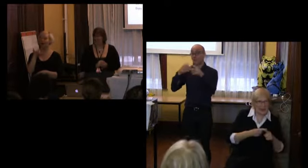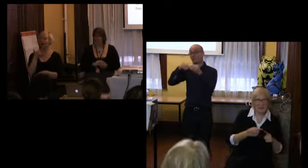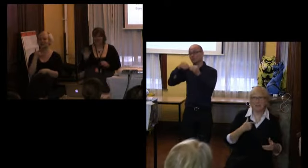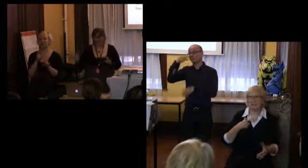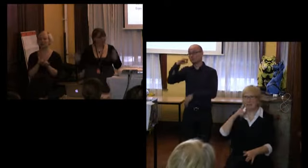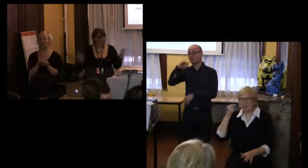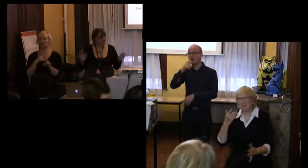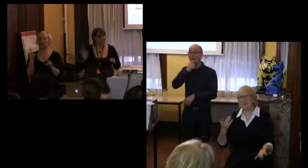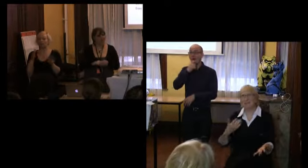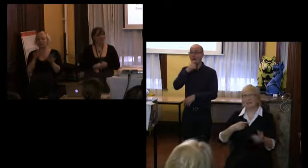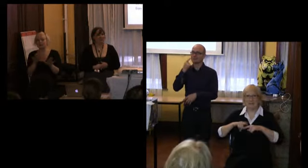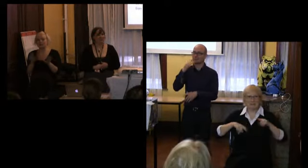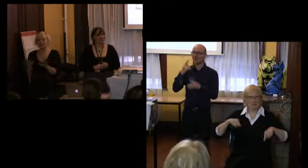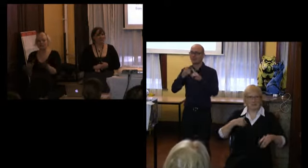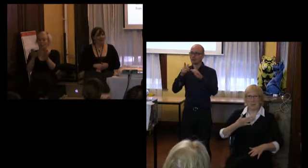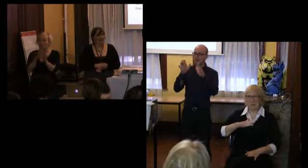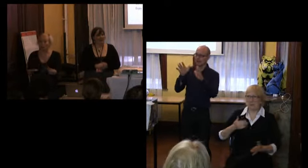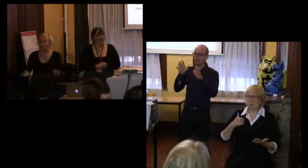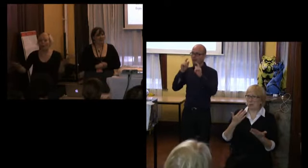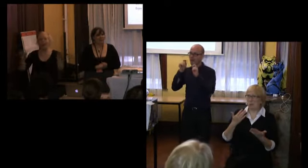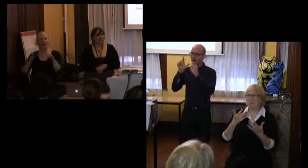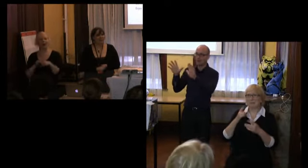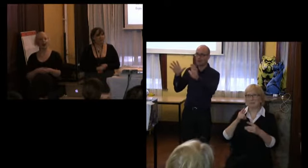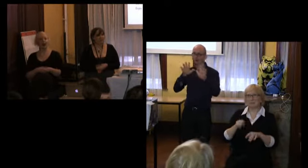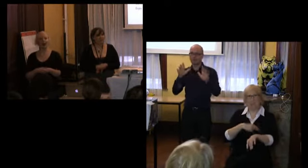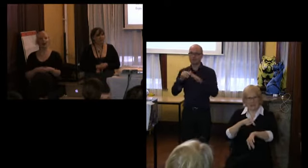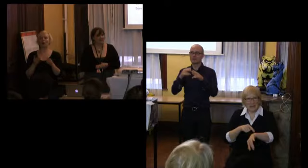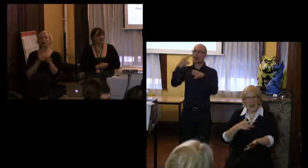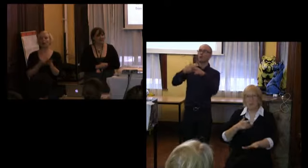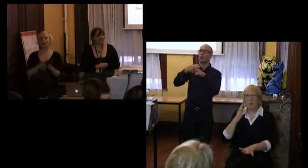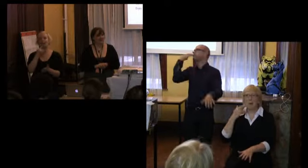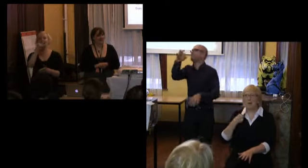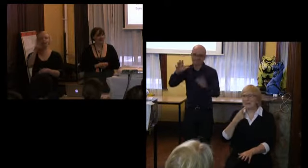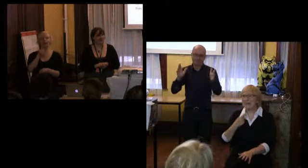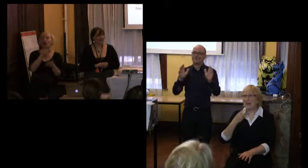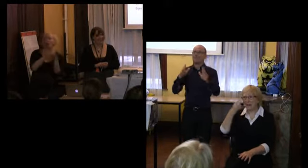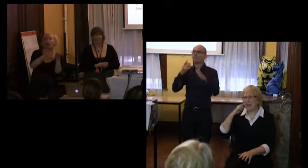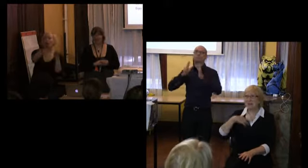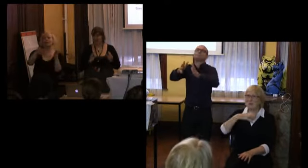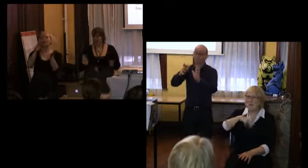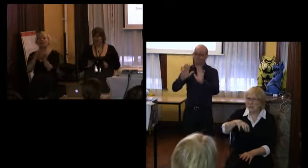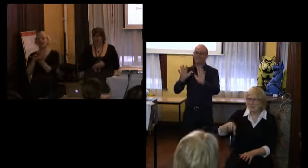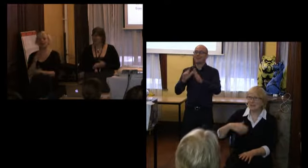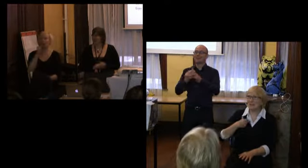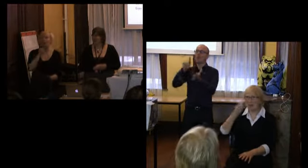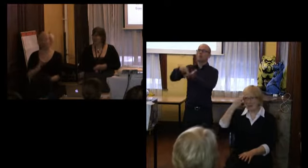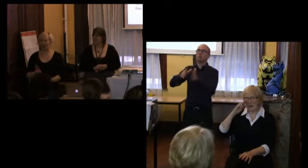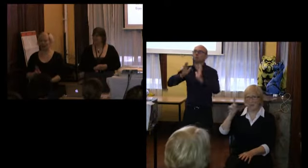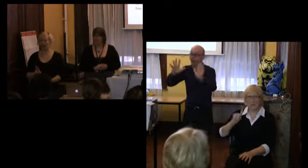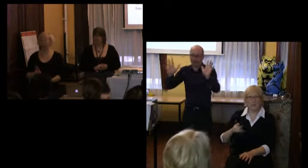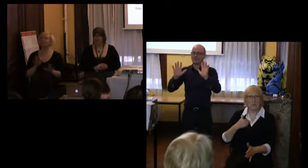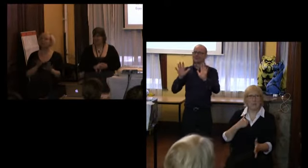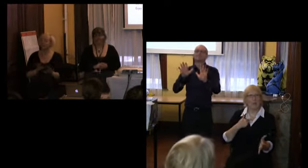to be careful of each other, like when you say names of places and everything, so just don't go too